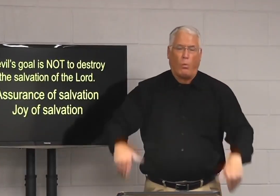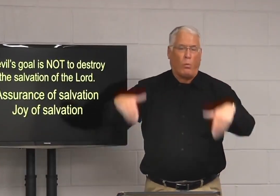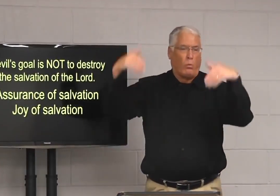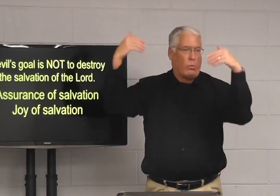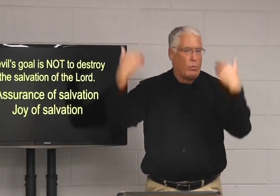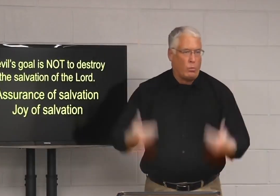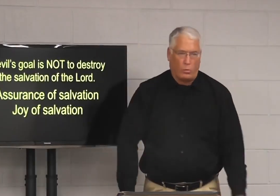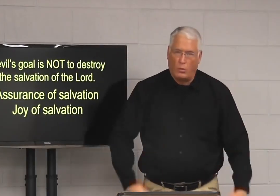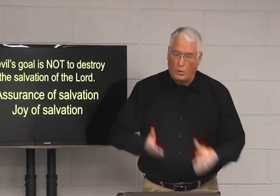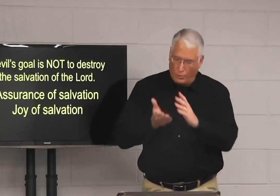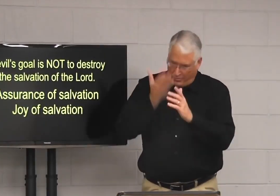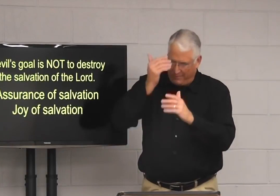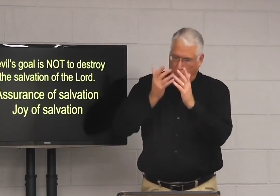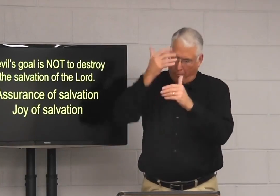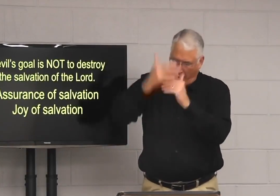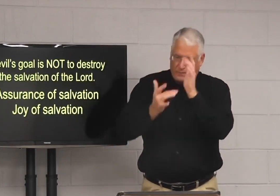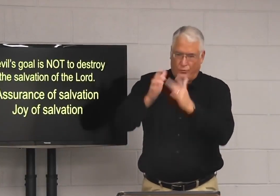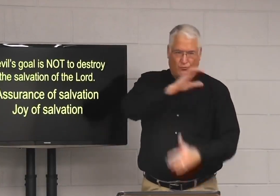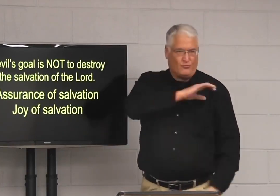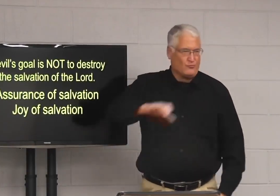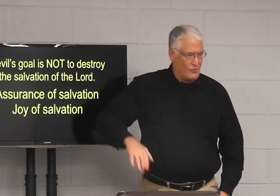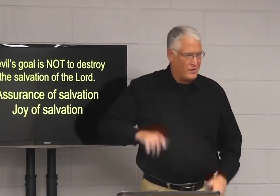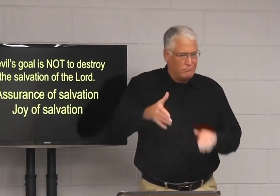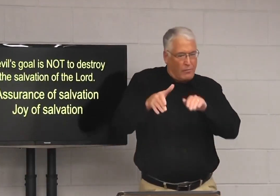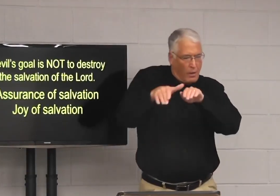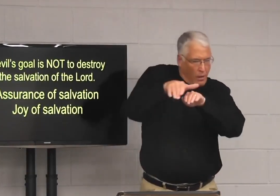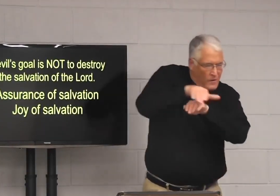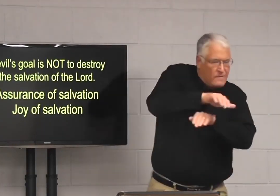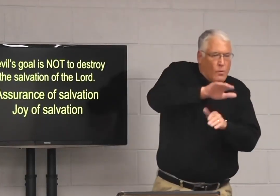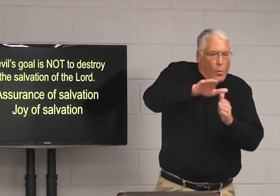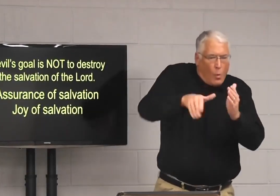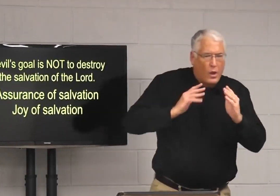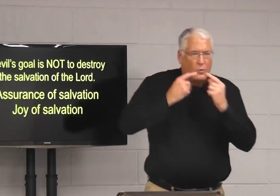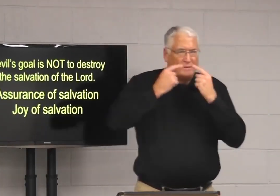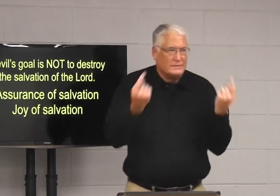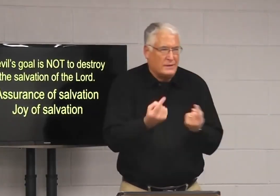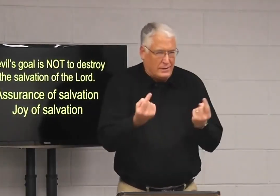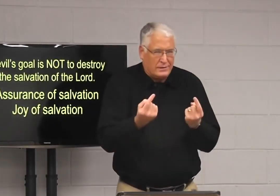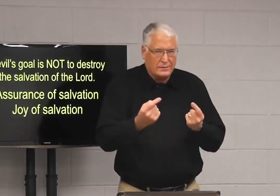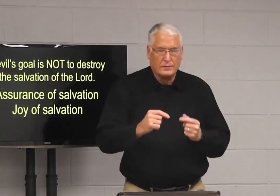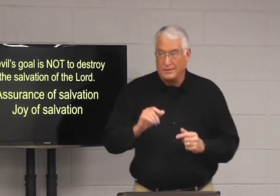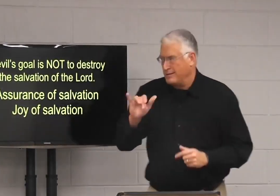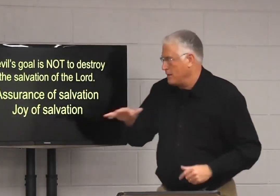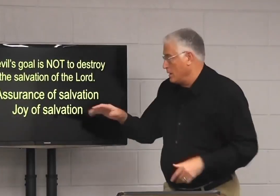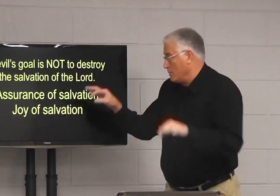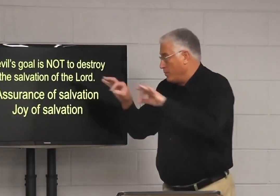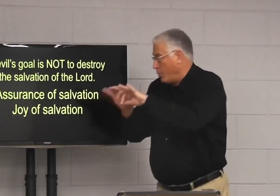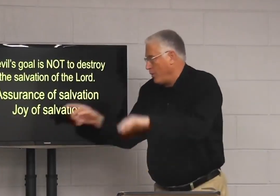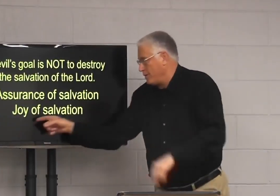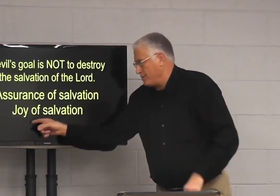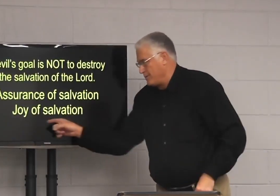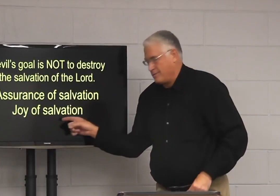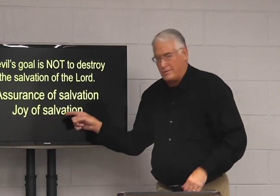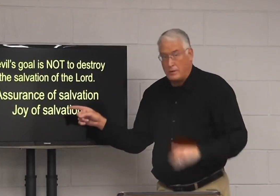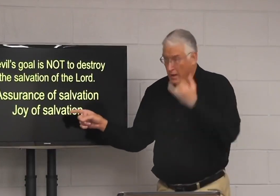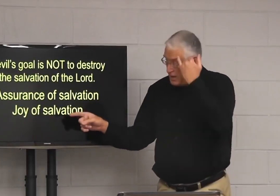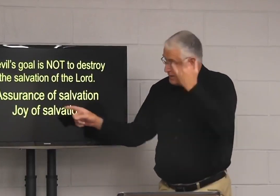for all of the gifts that he gives us through the blood of Jesus Christ, and it has covered all of our sins. So it is